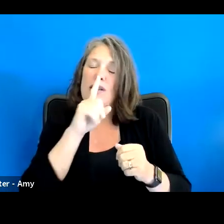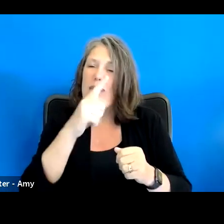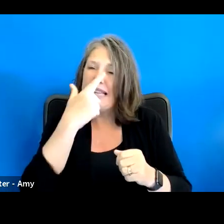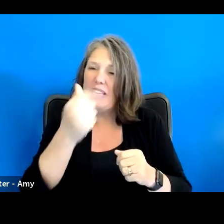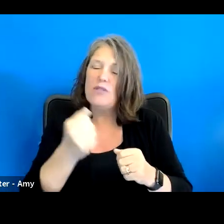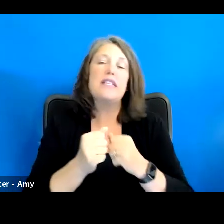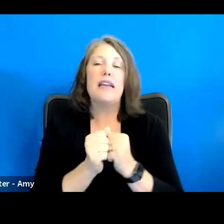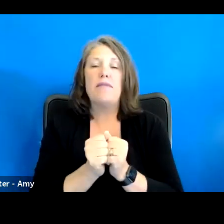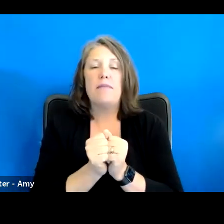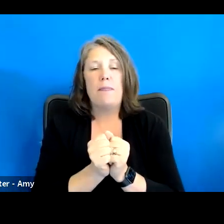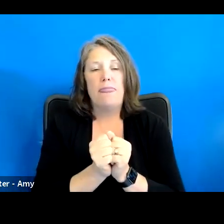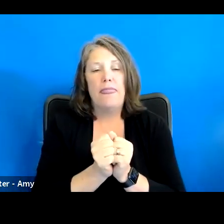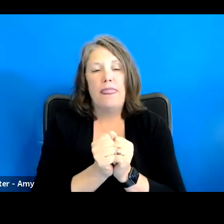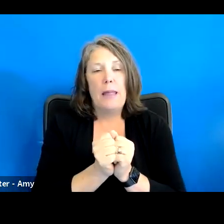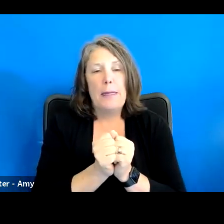interesting because,